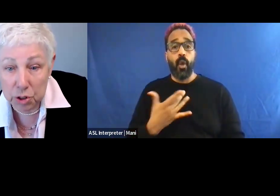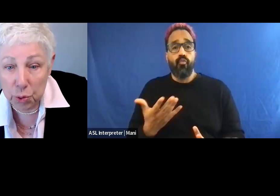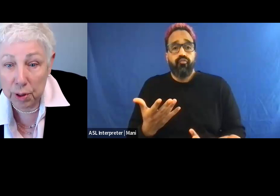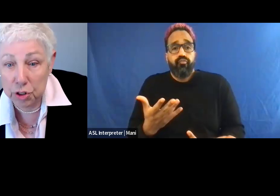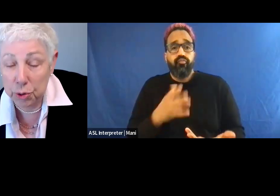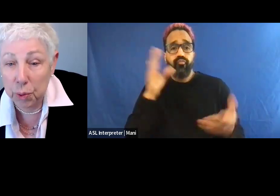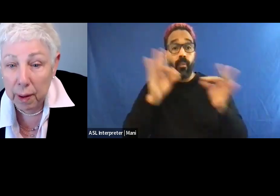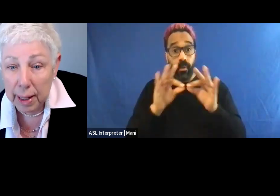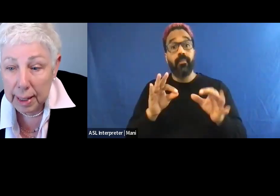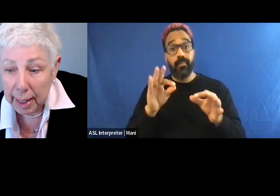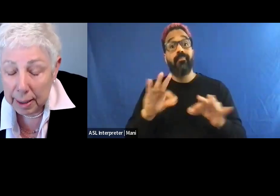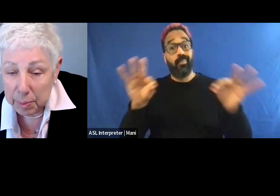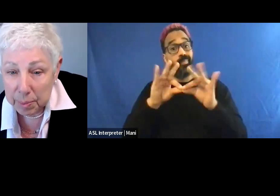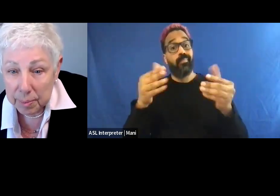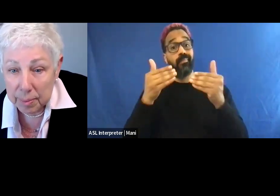to make sure that you